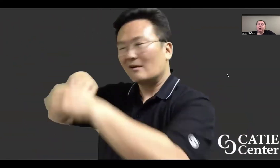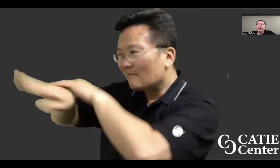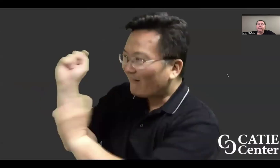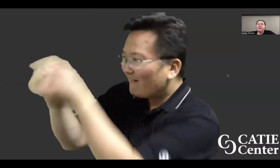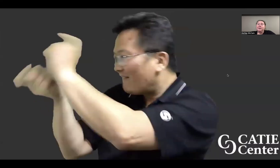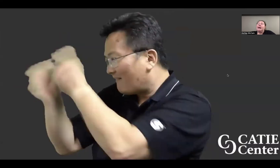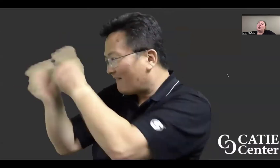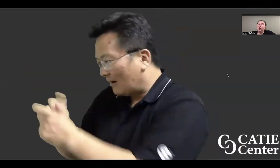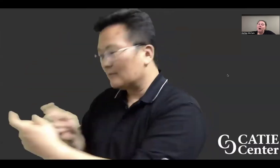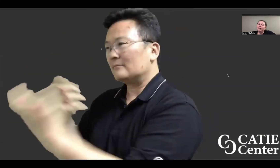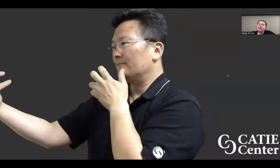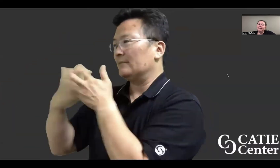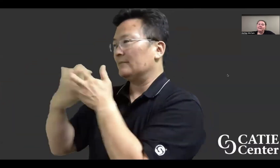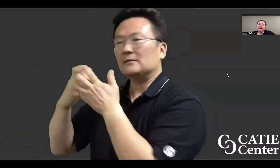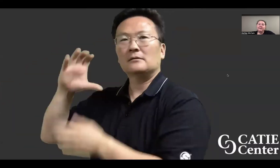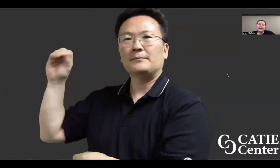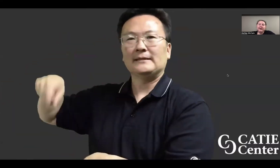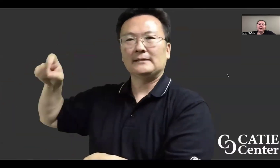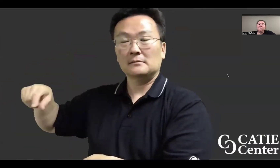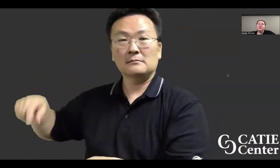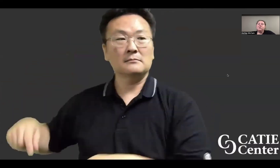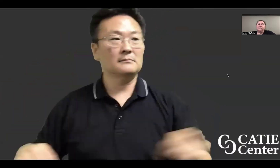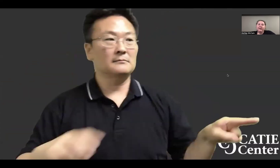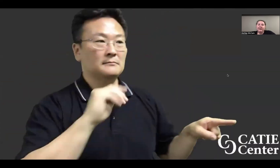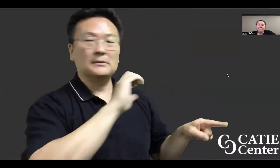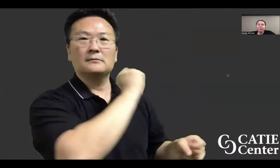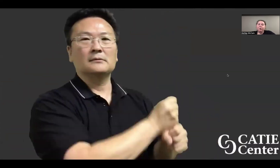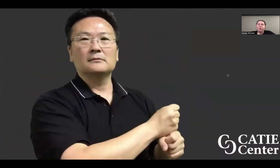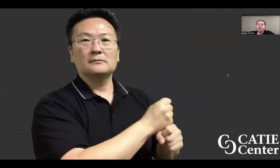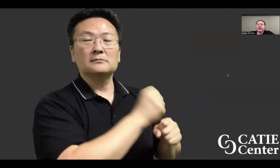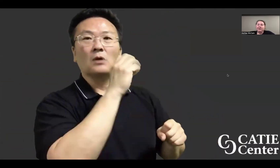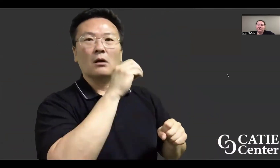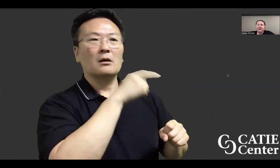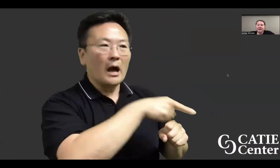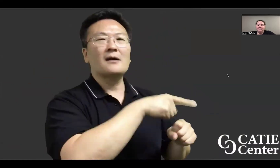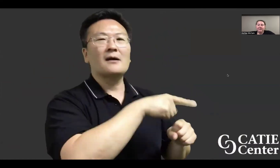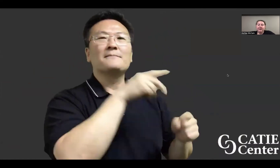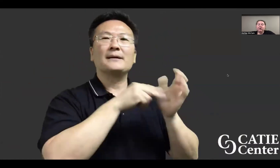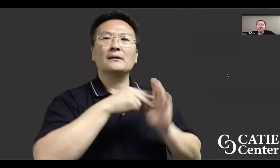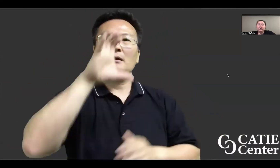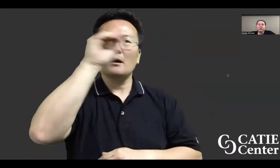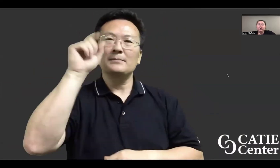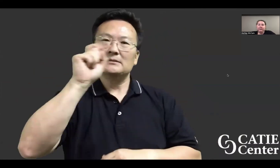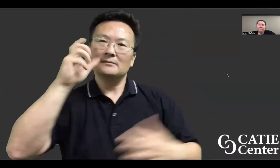notorious for being like locked, as they say, where you aren't able to change any of the internal